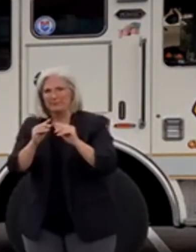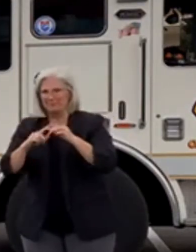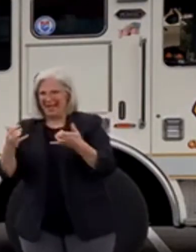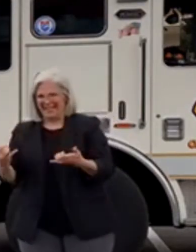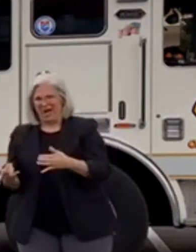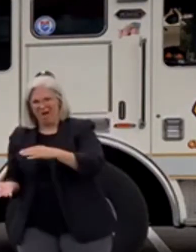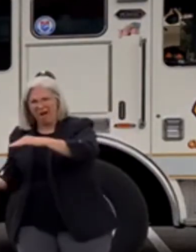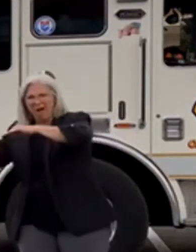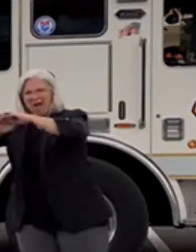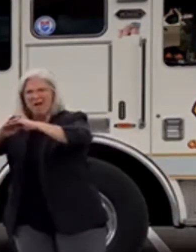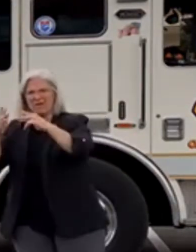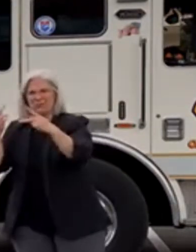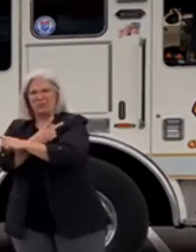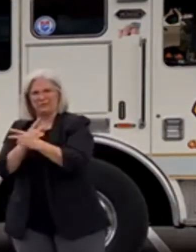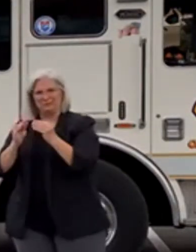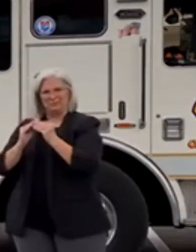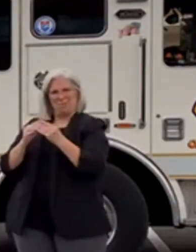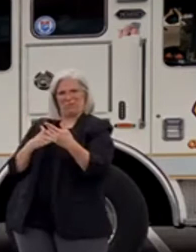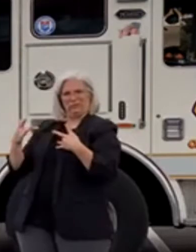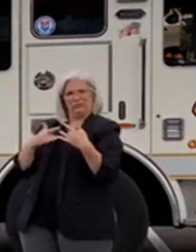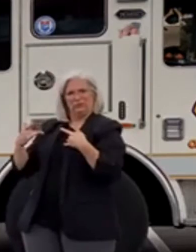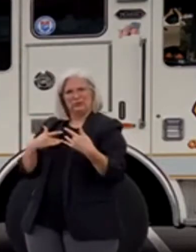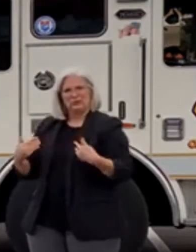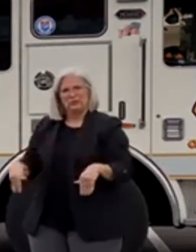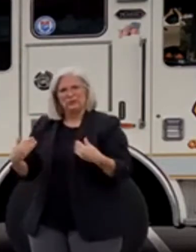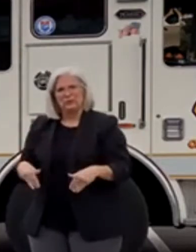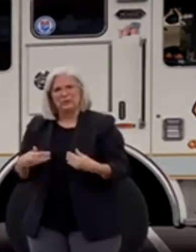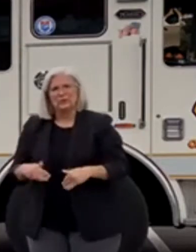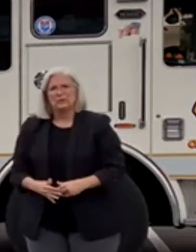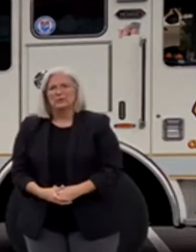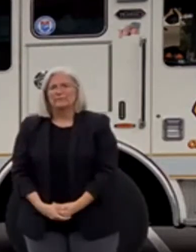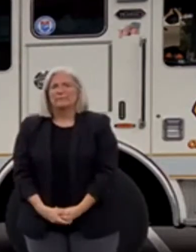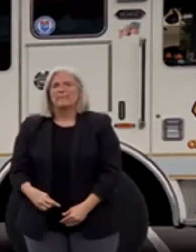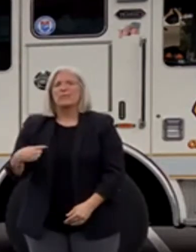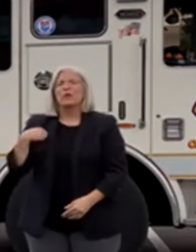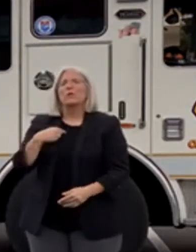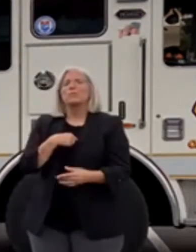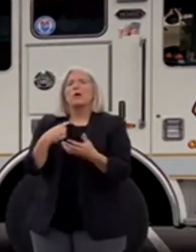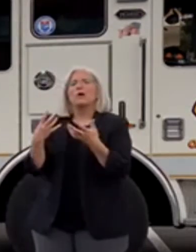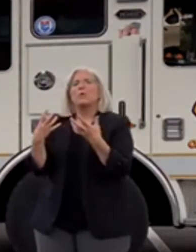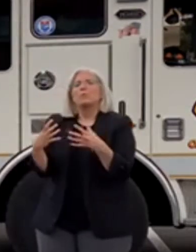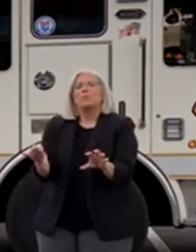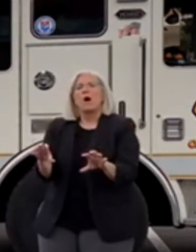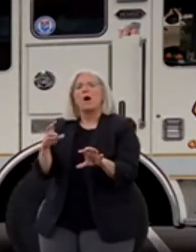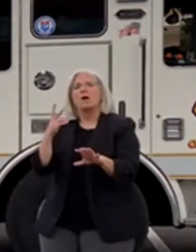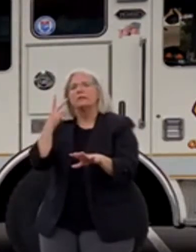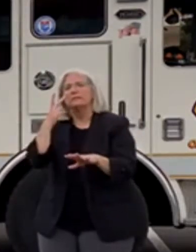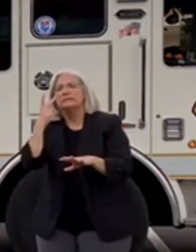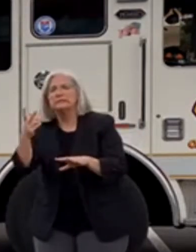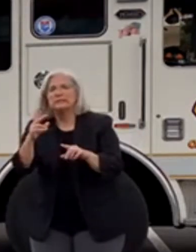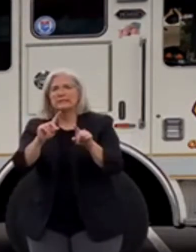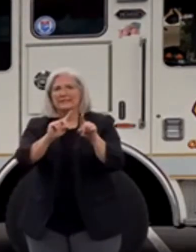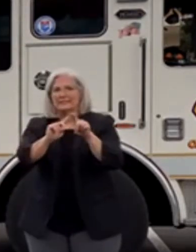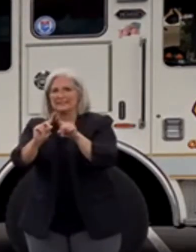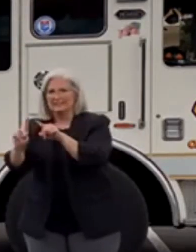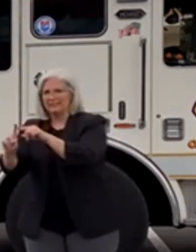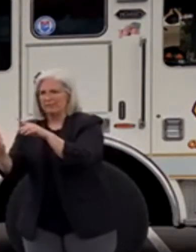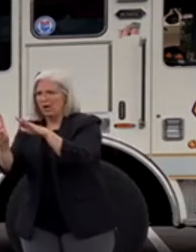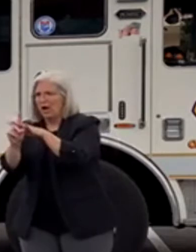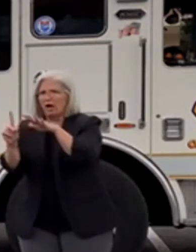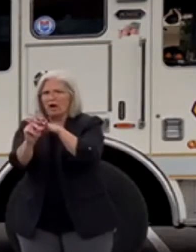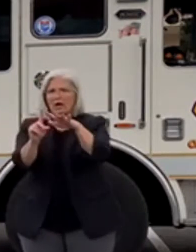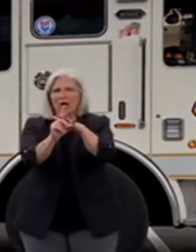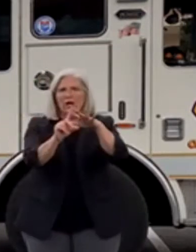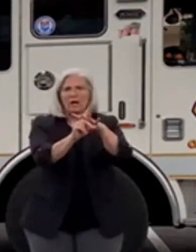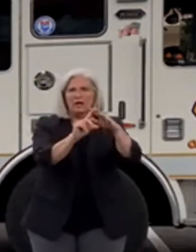a place where we see the kinds of challenges in our hospitals that unfortunately